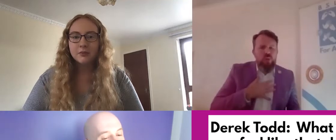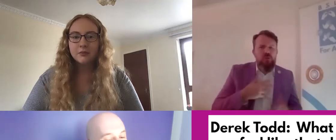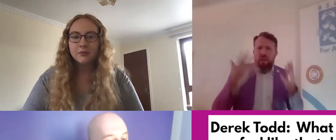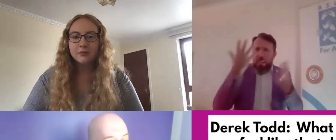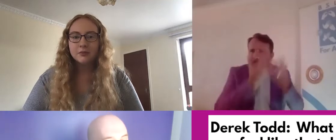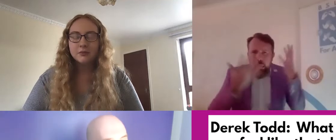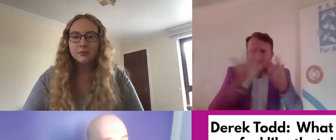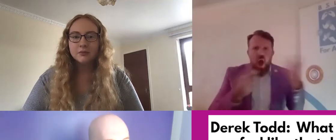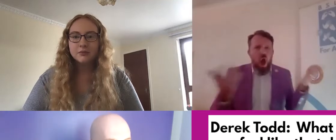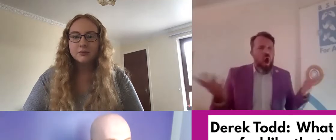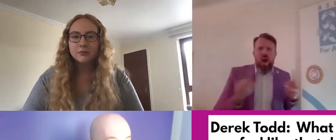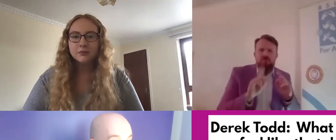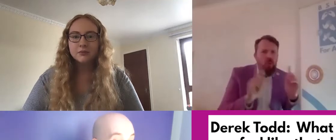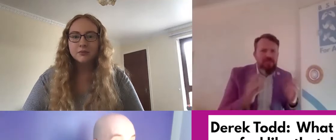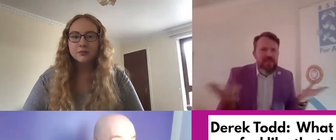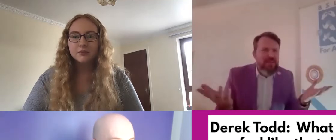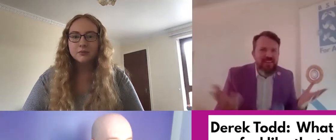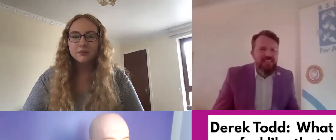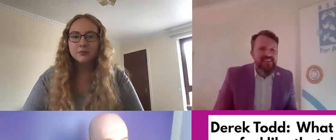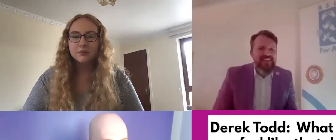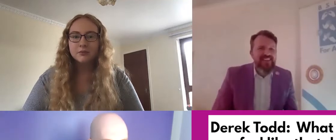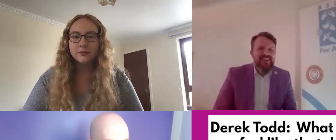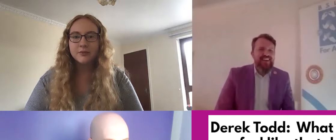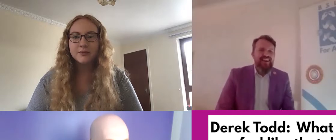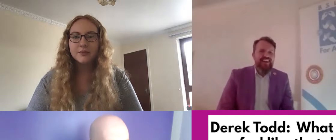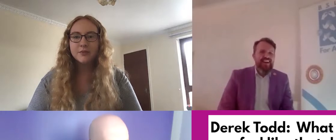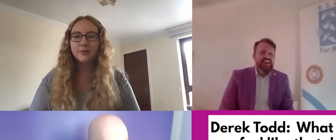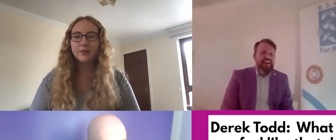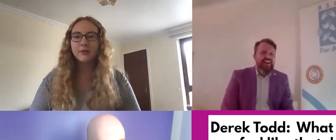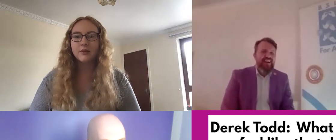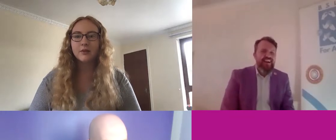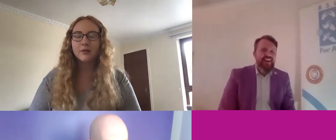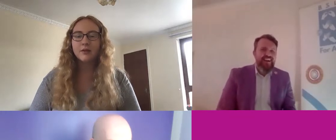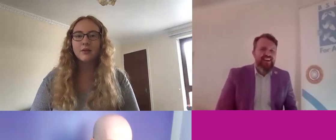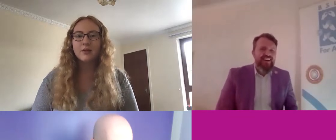And what did you feel like that day, Abbie? Was it emotional? Were you, how did you feel?